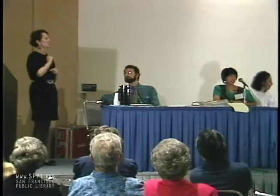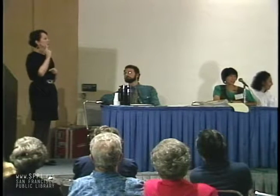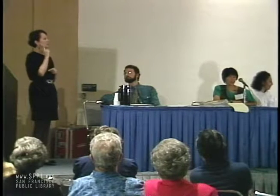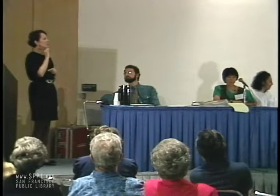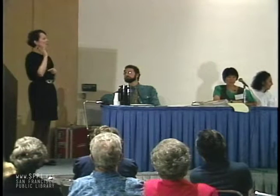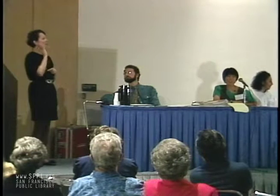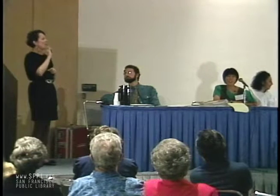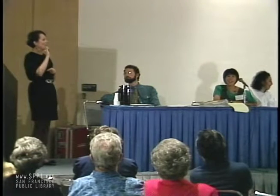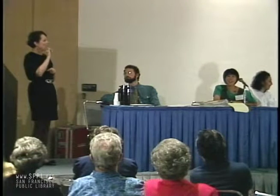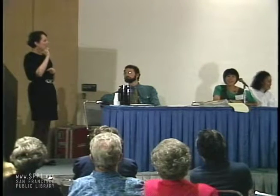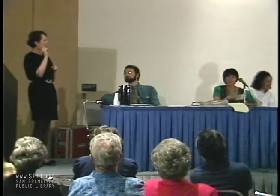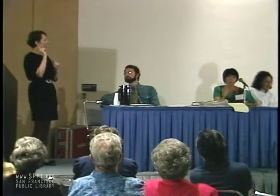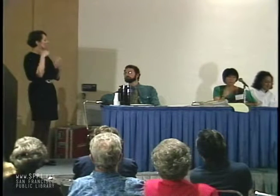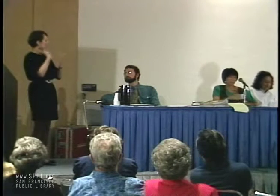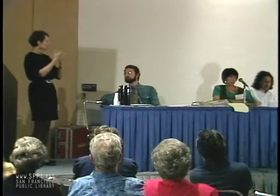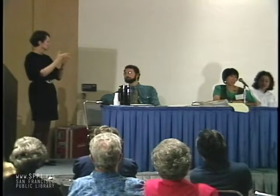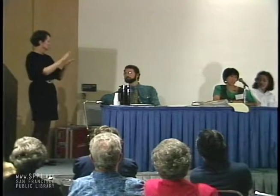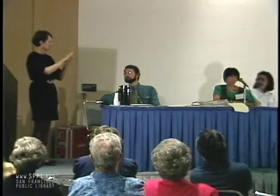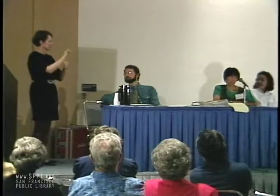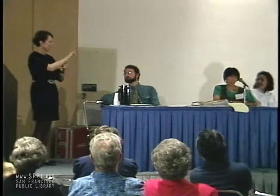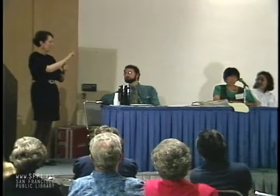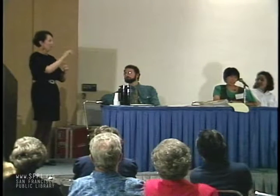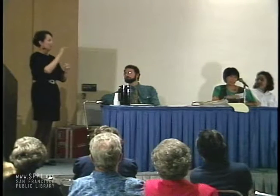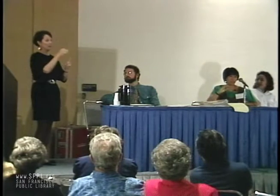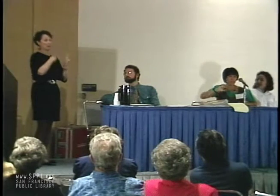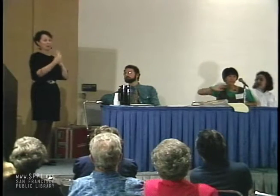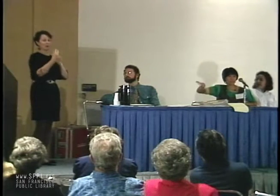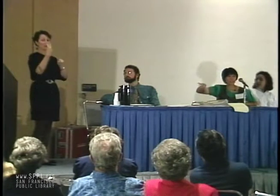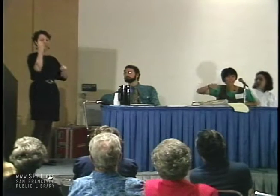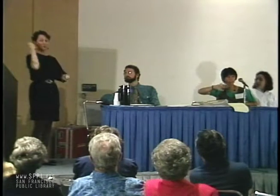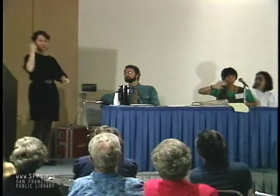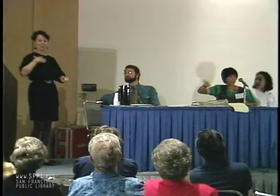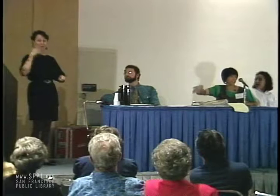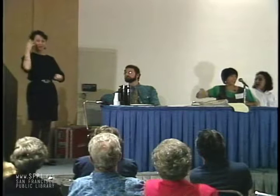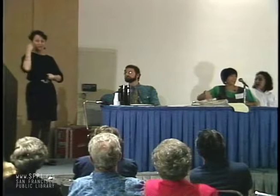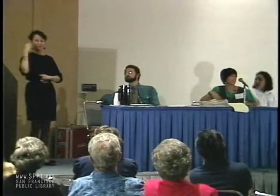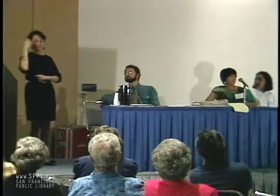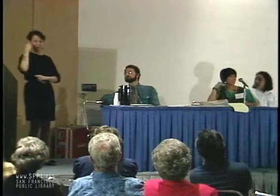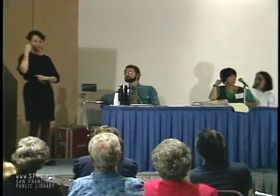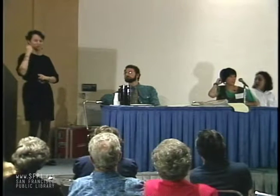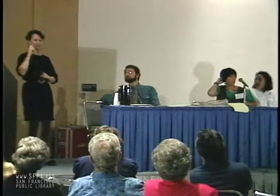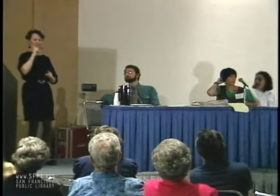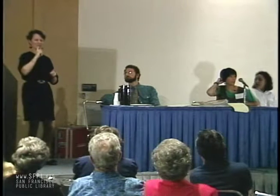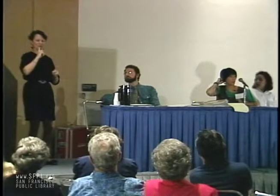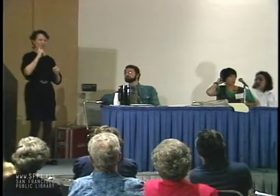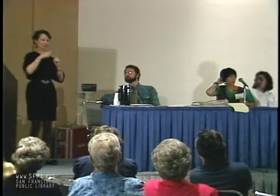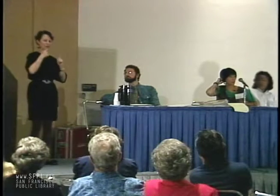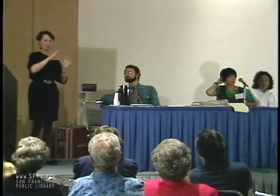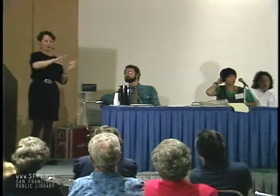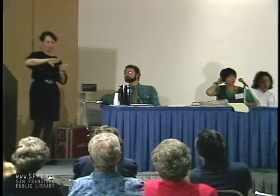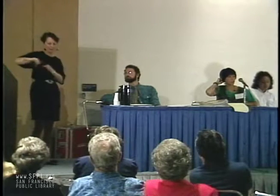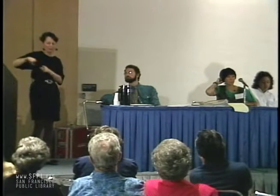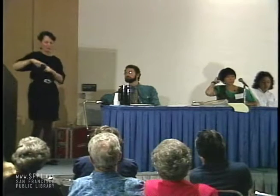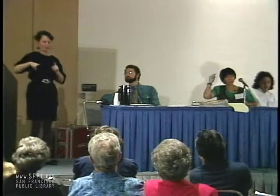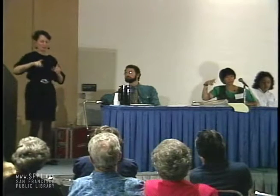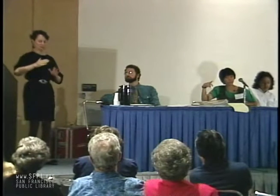later on. And if I reflect on my experiences, even all the deafness work aside and my having to deal with my own hearing impairment later as an